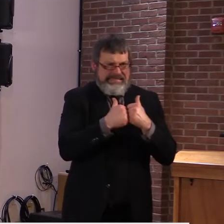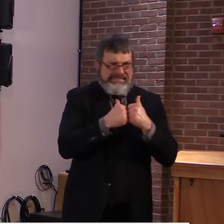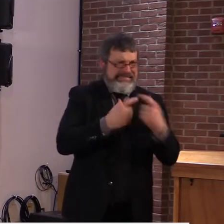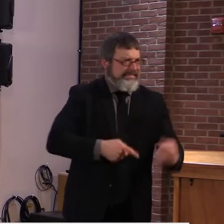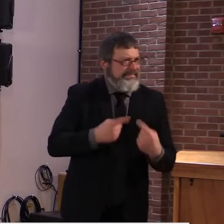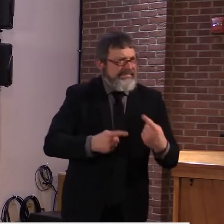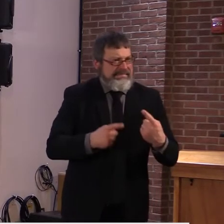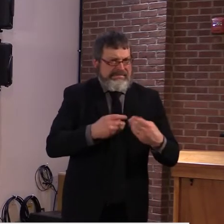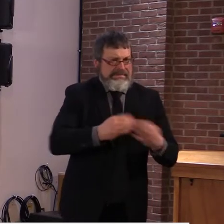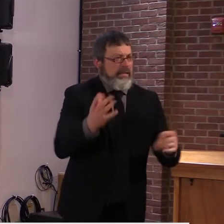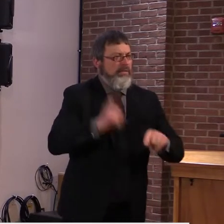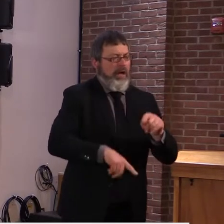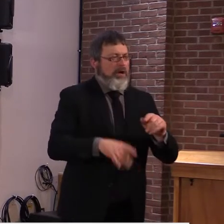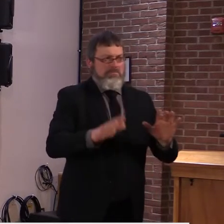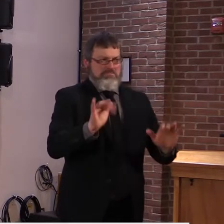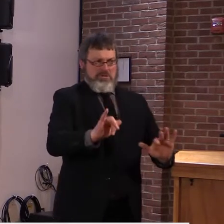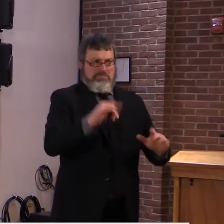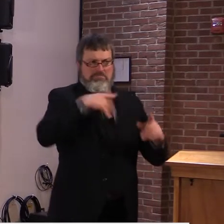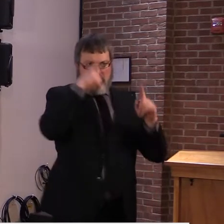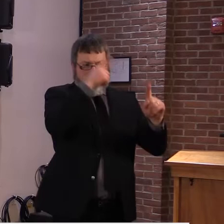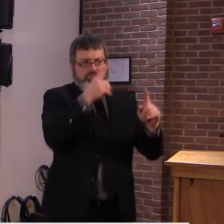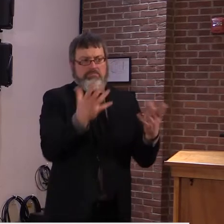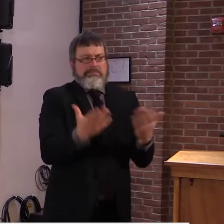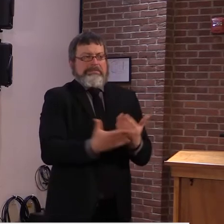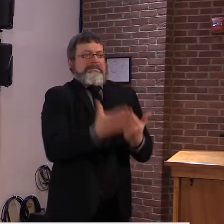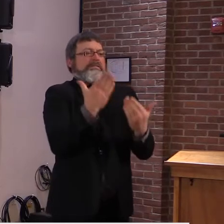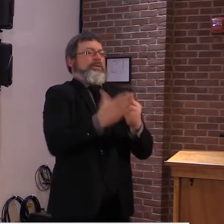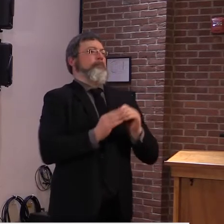We'll move to the phones. We'll start with Aaron, VT Digger.